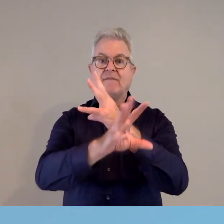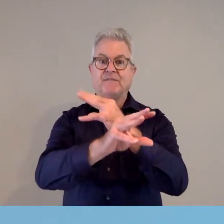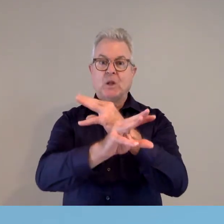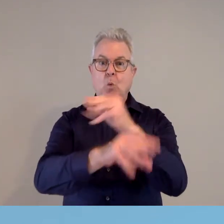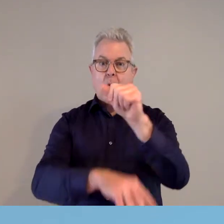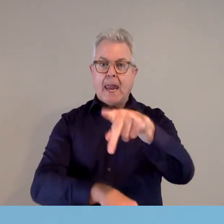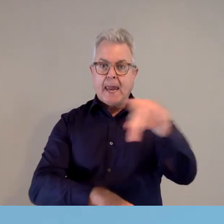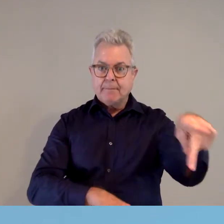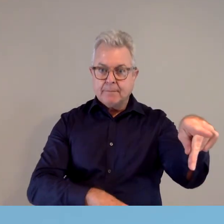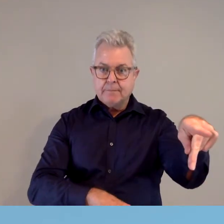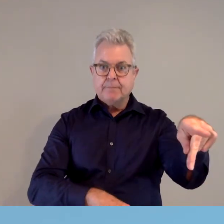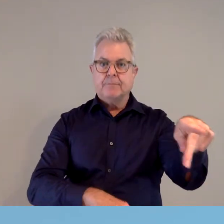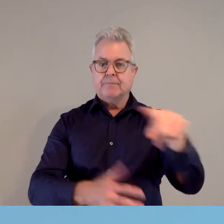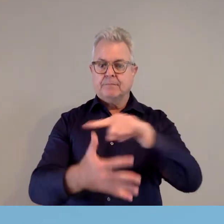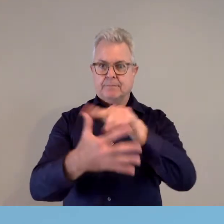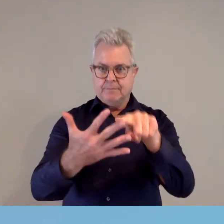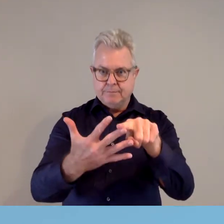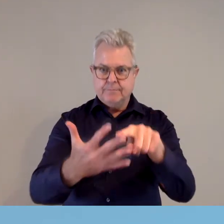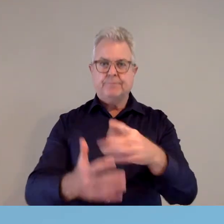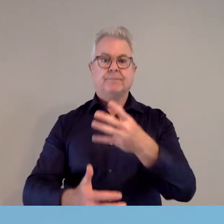or it could be a video app.